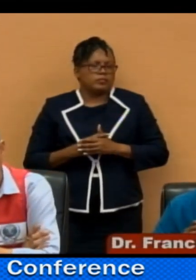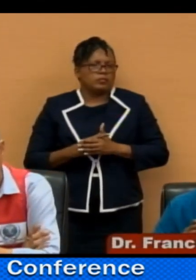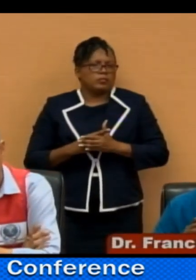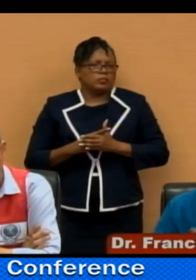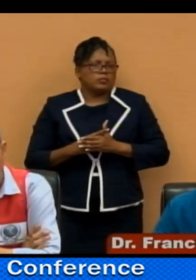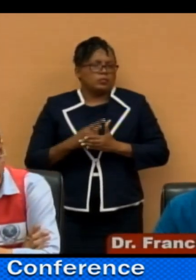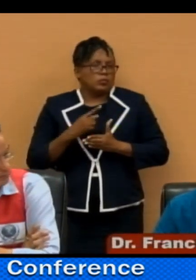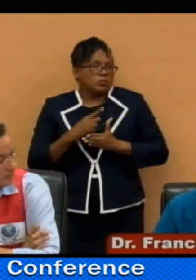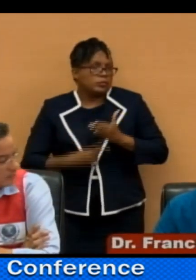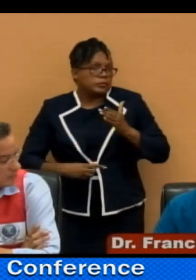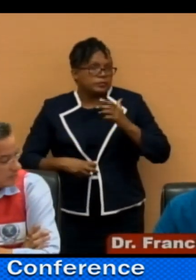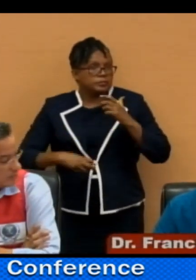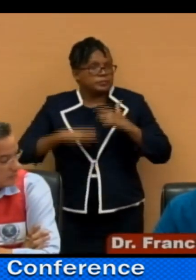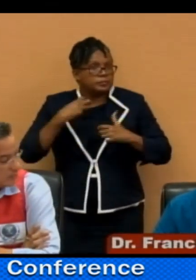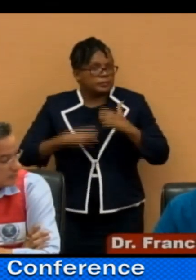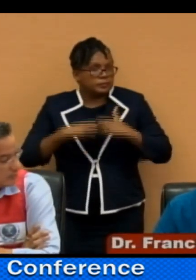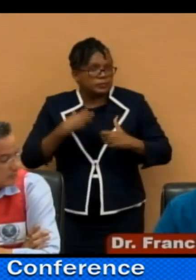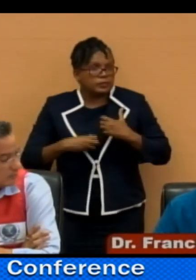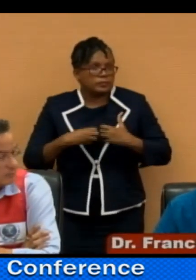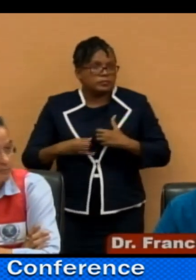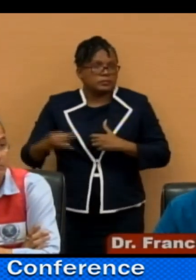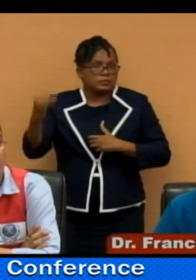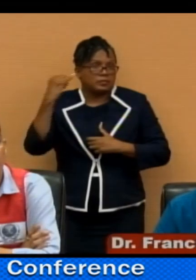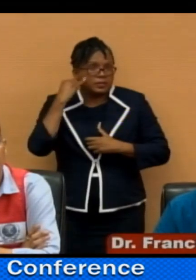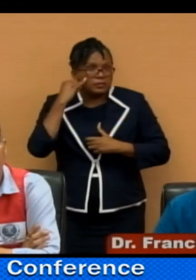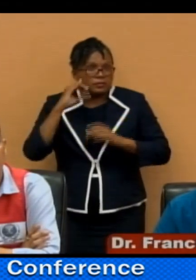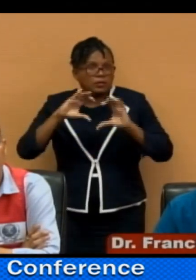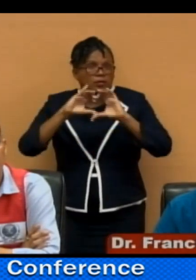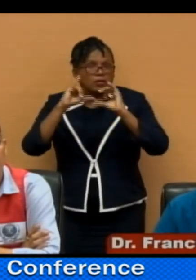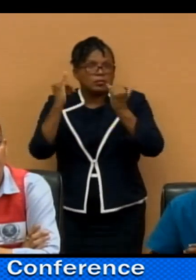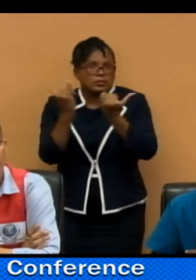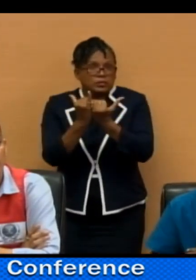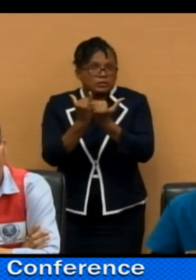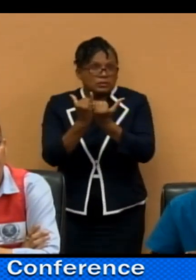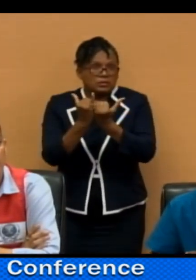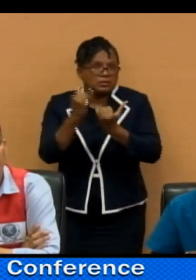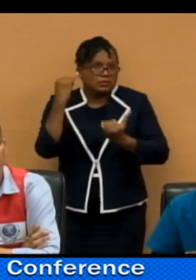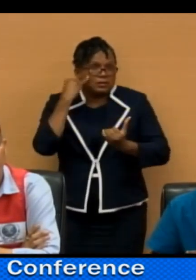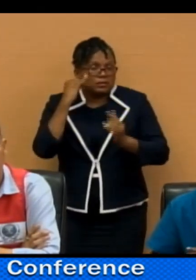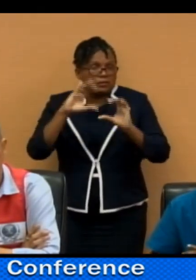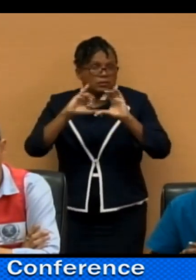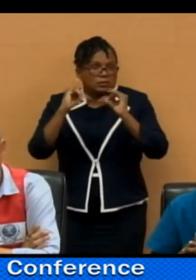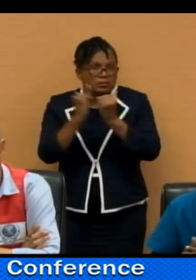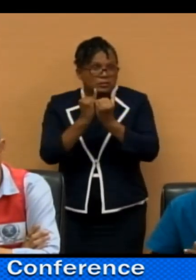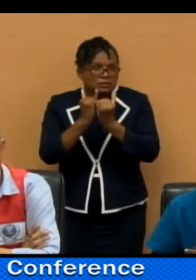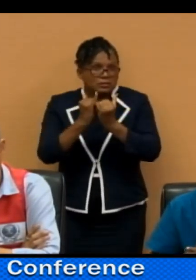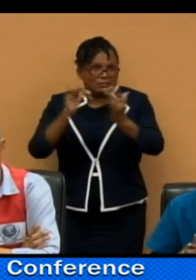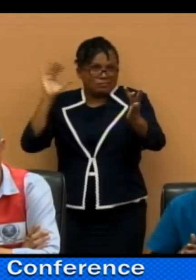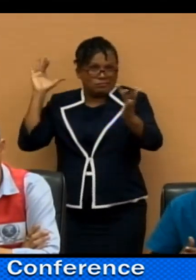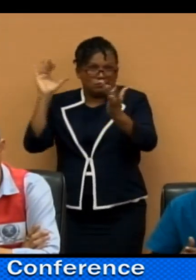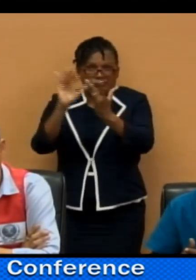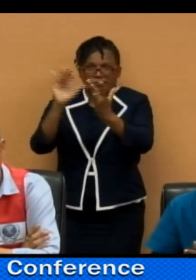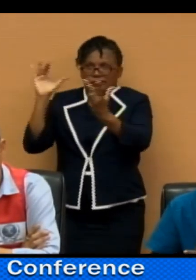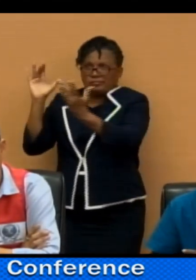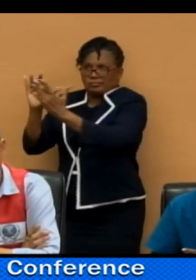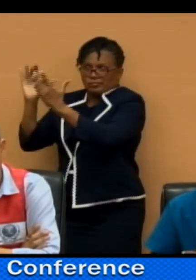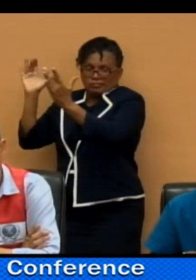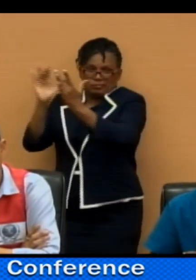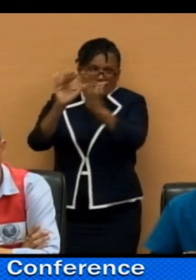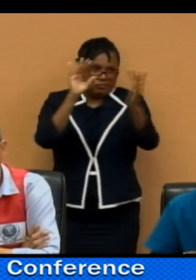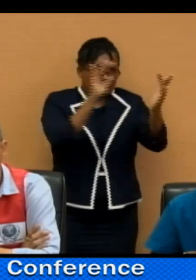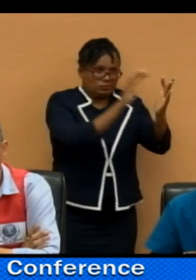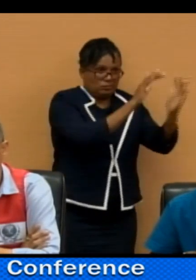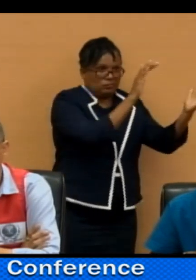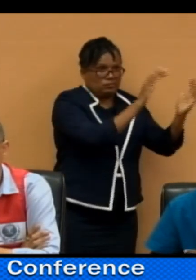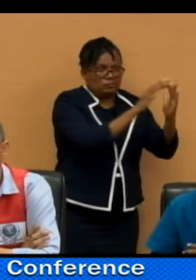affect our ability to test is community transmission. I really need to enforce this and reinforce this as a nation,